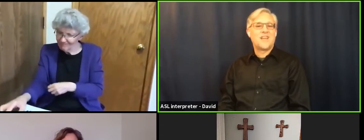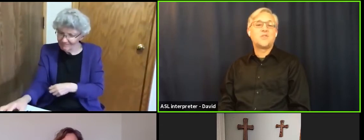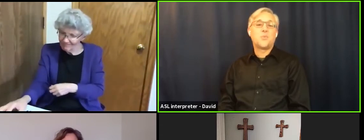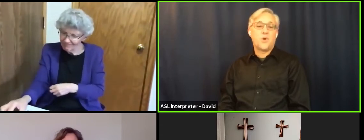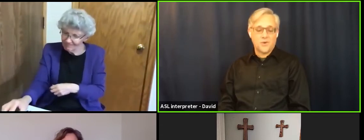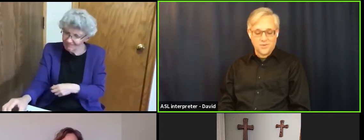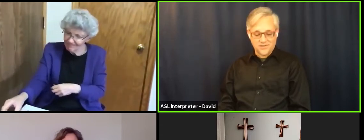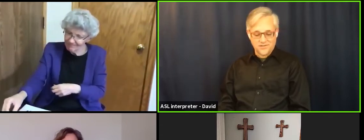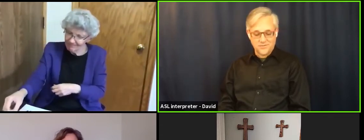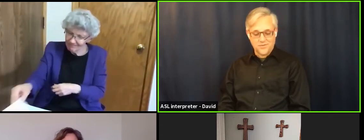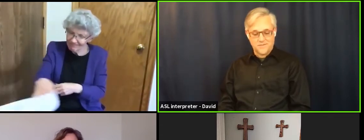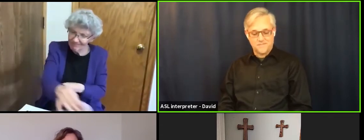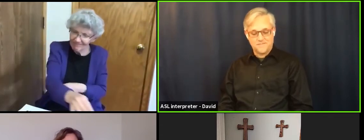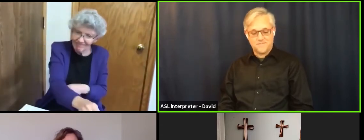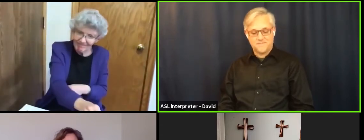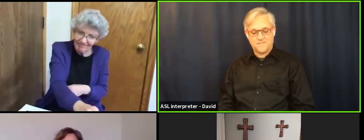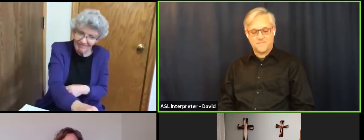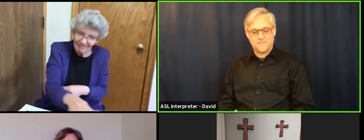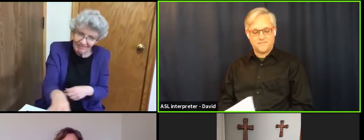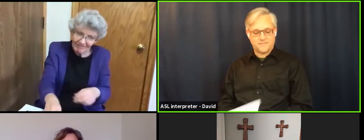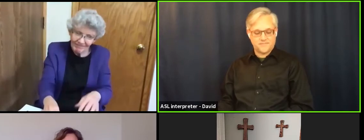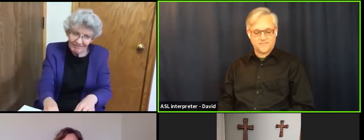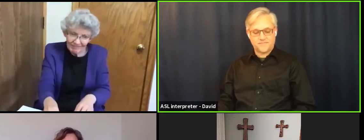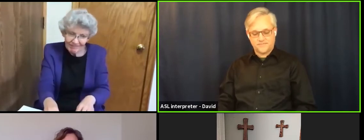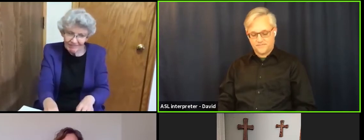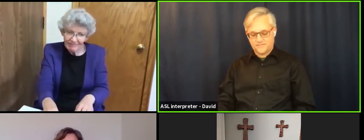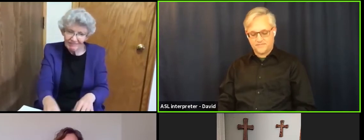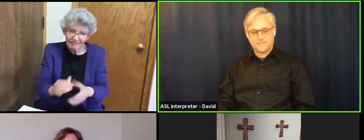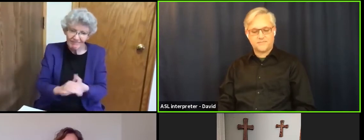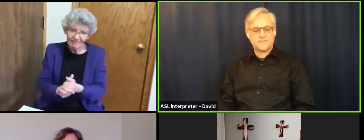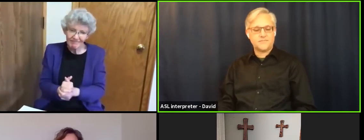us and to walk with us through them.